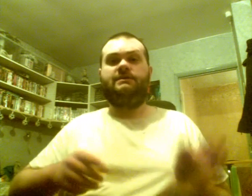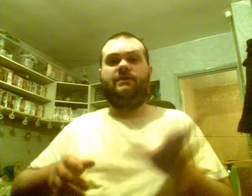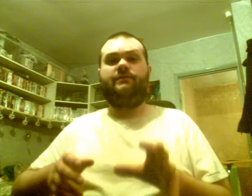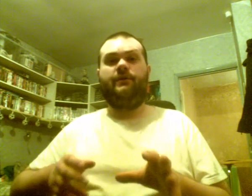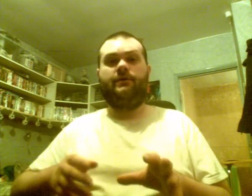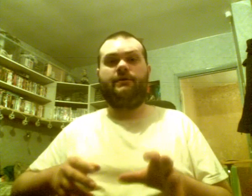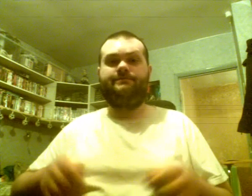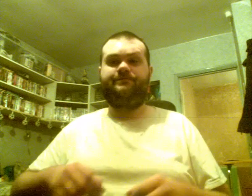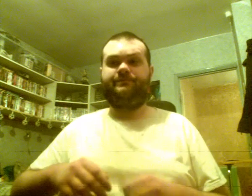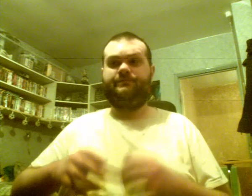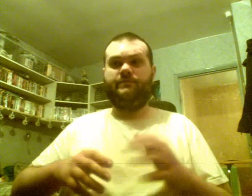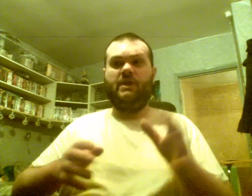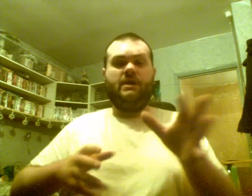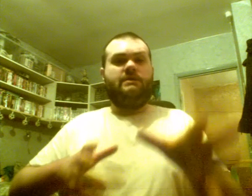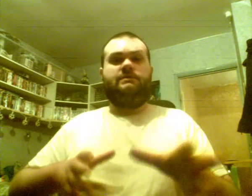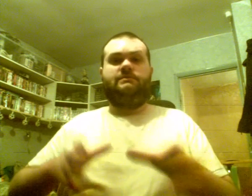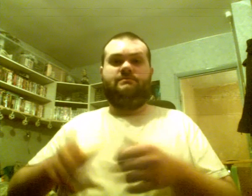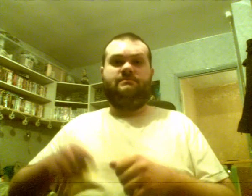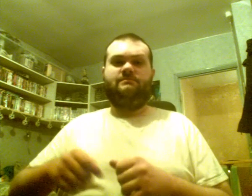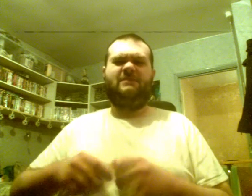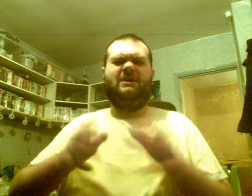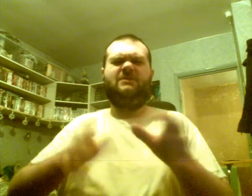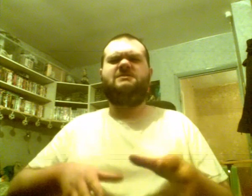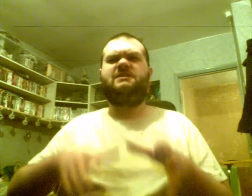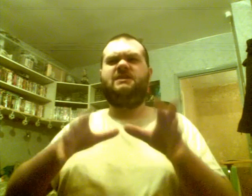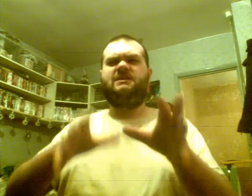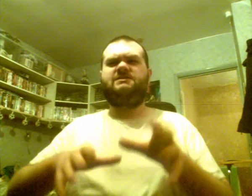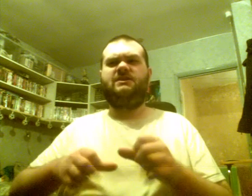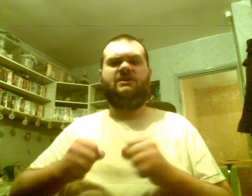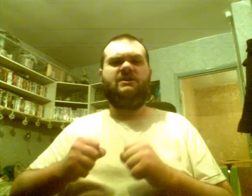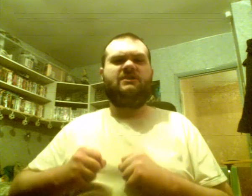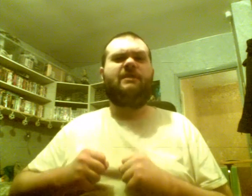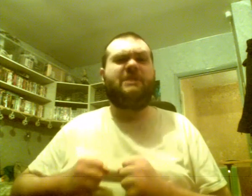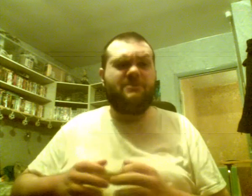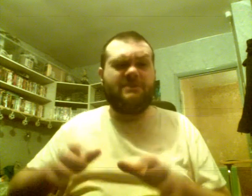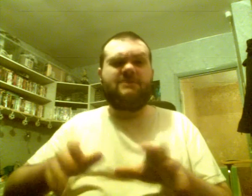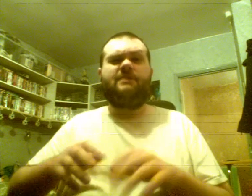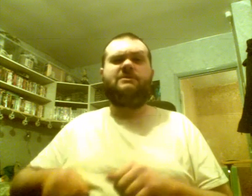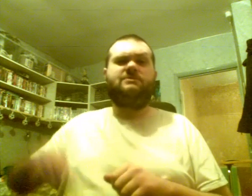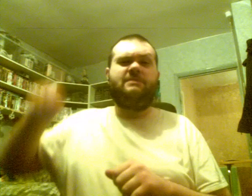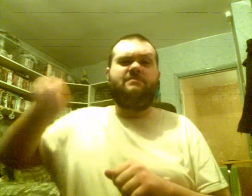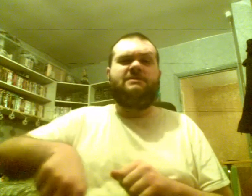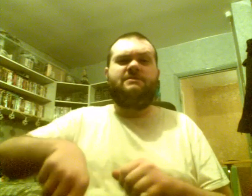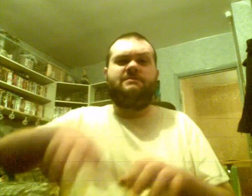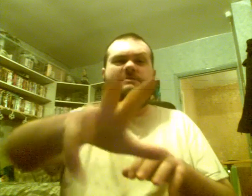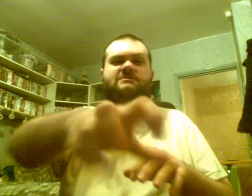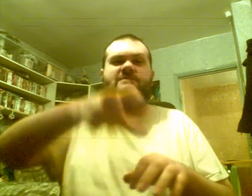yourself a fork. And I usually say that's a grabbing. It's a grabbing tool. It picks it up and it grabs